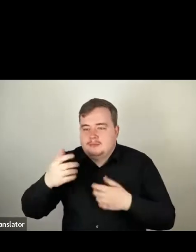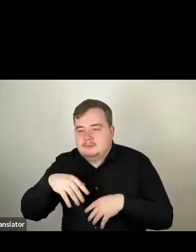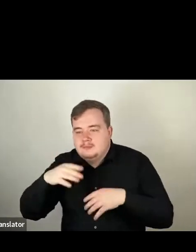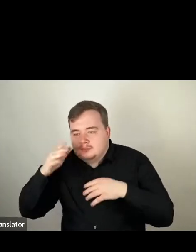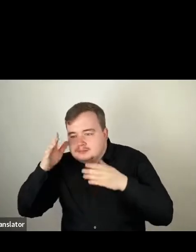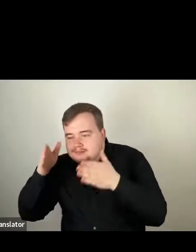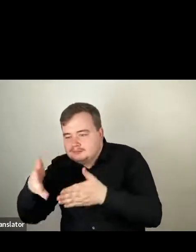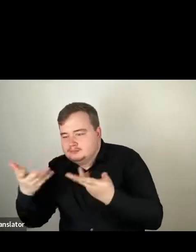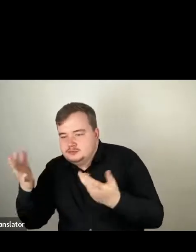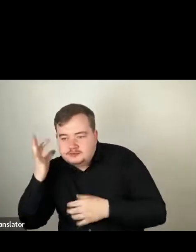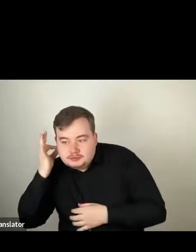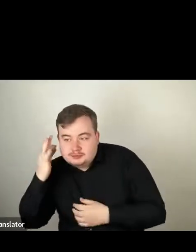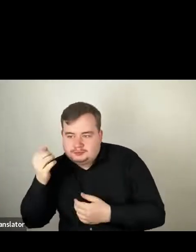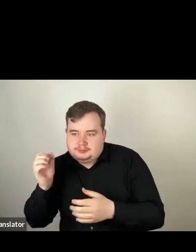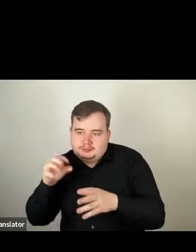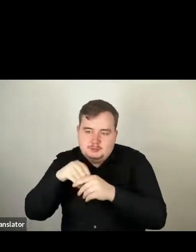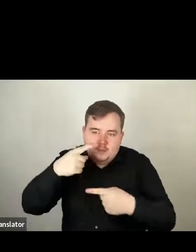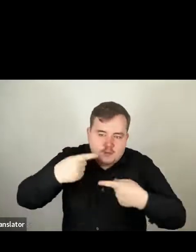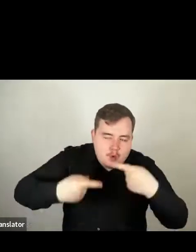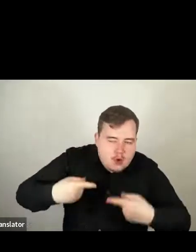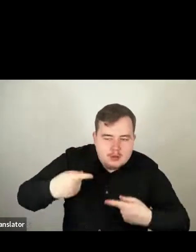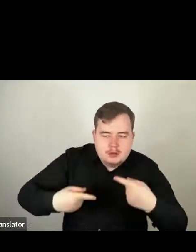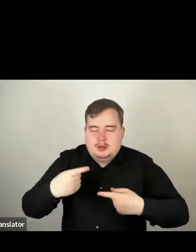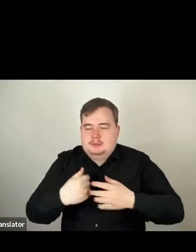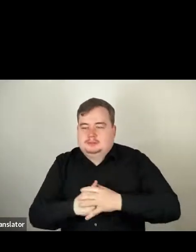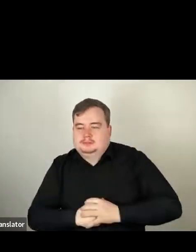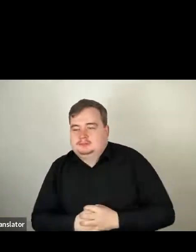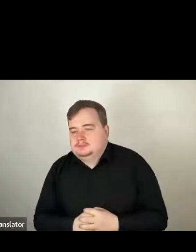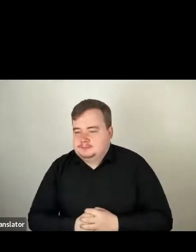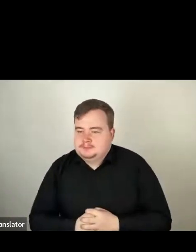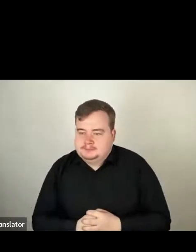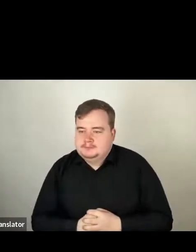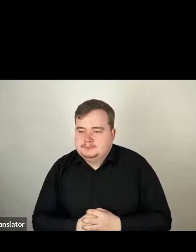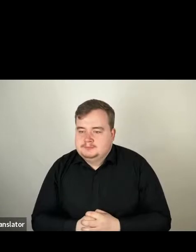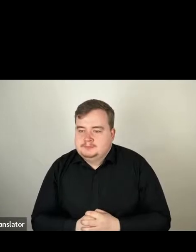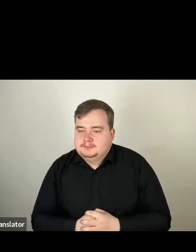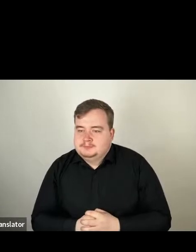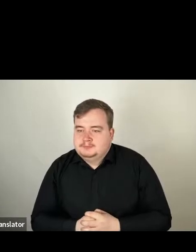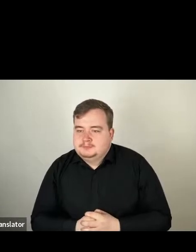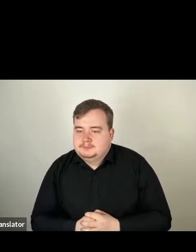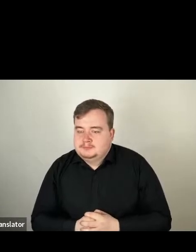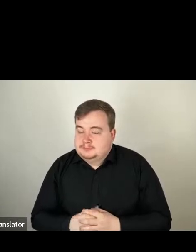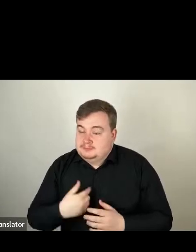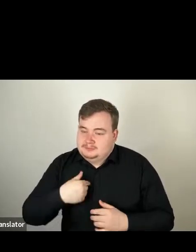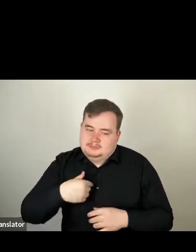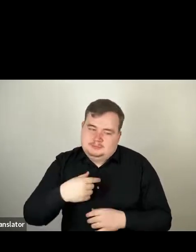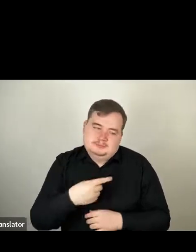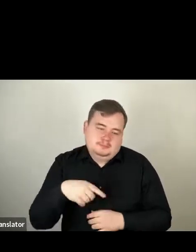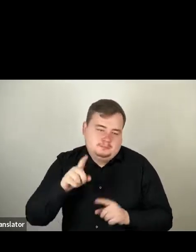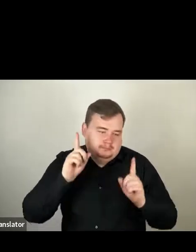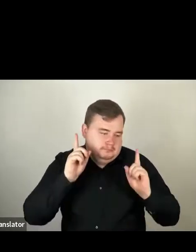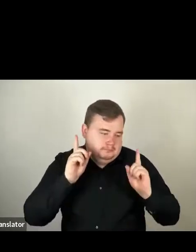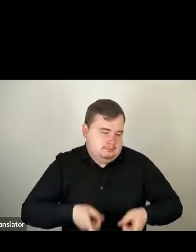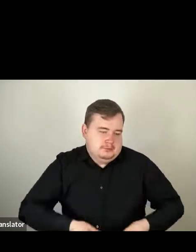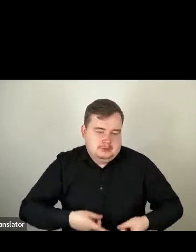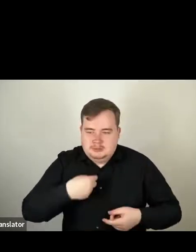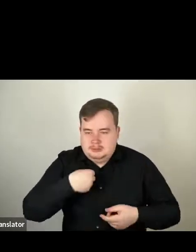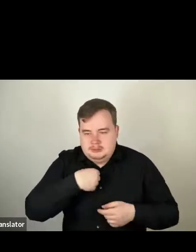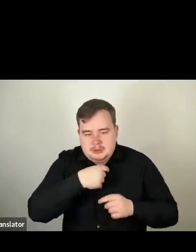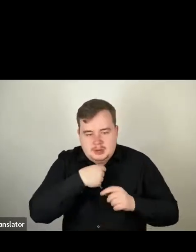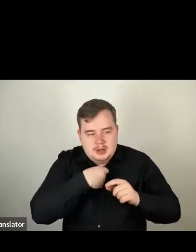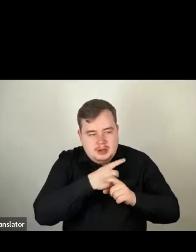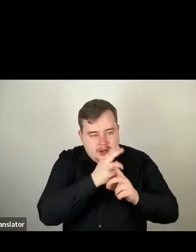building in their home countries, starting at their respective constituencies. Therefore,